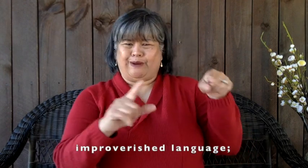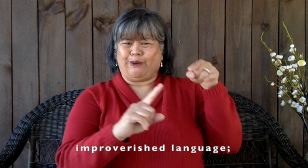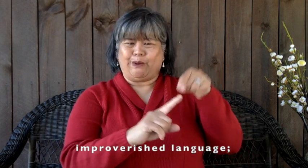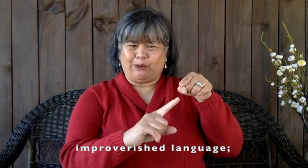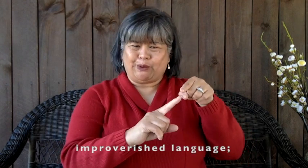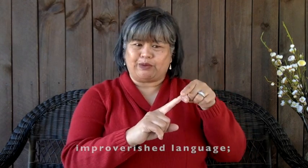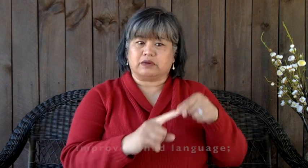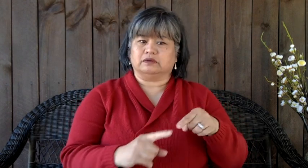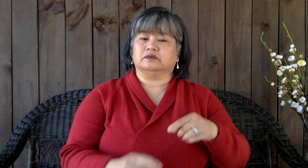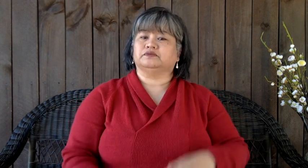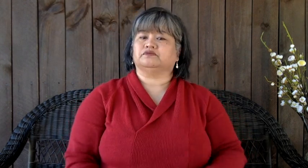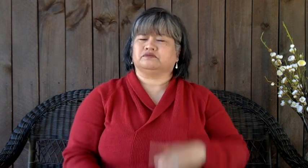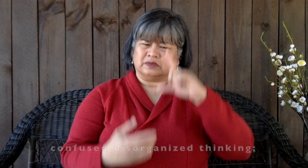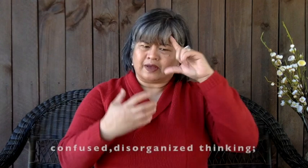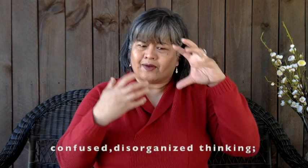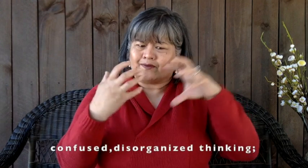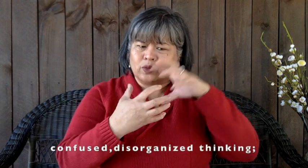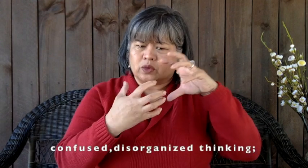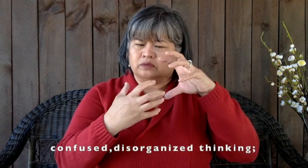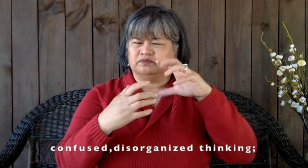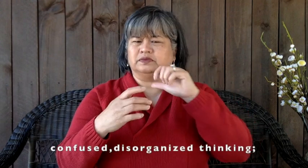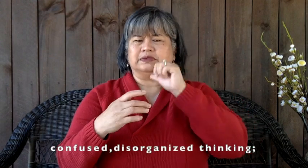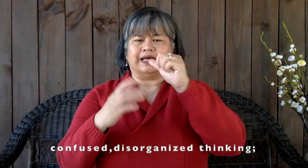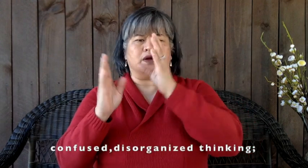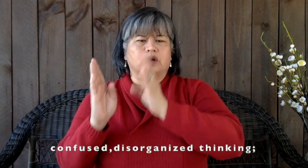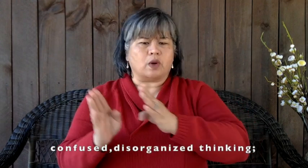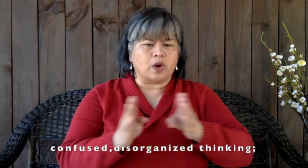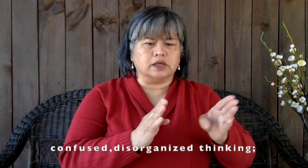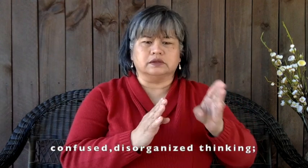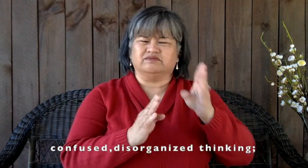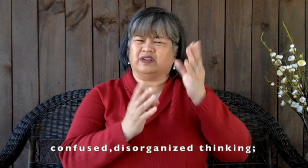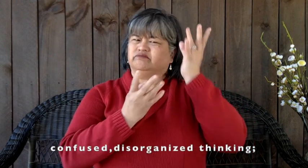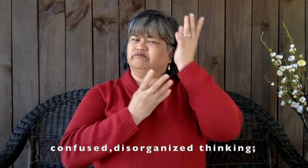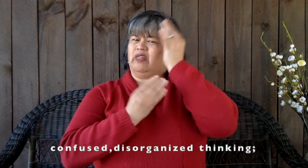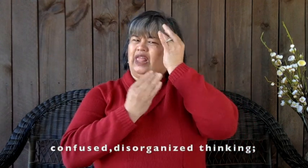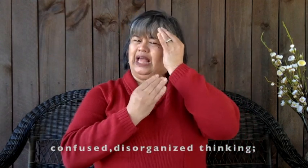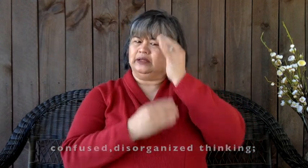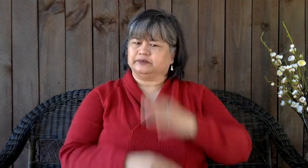impoverished language, confusion, disorganized,